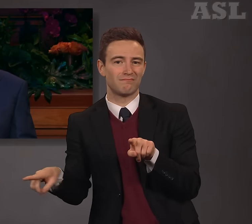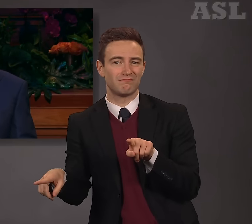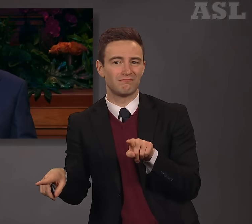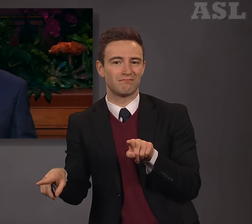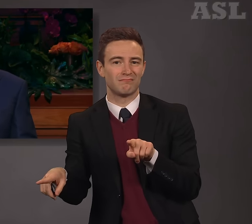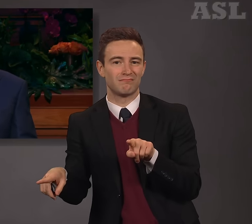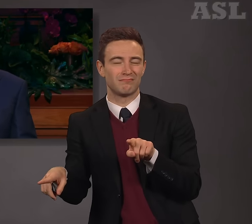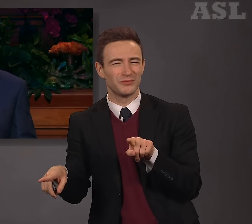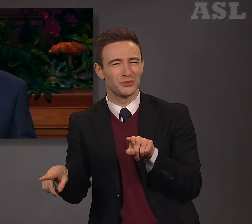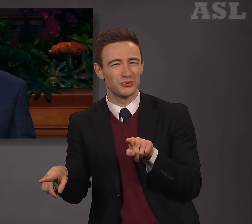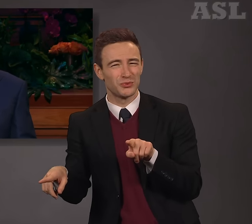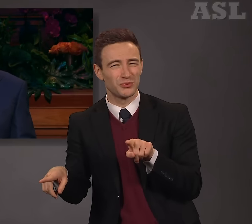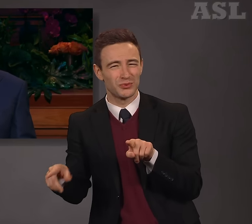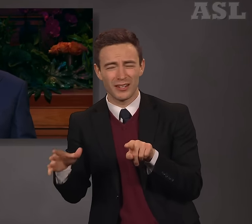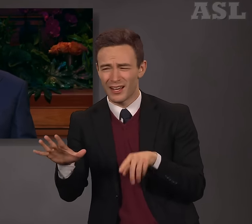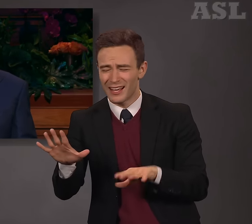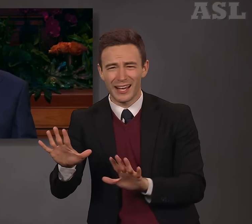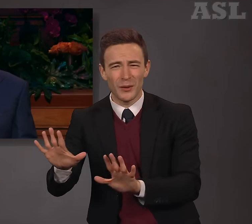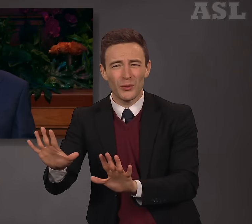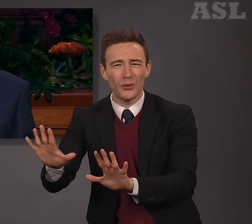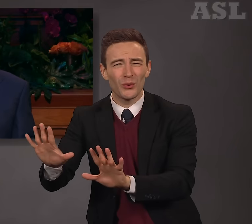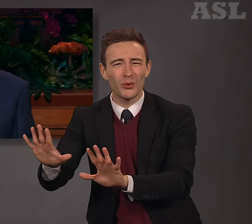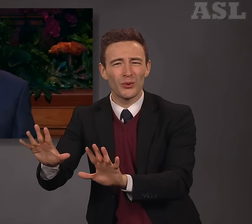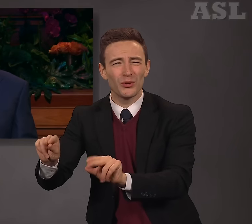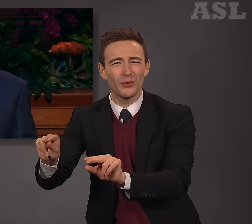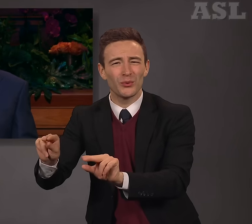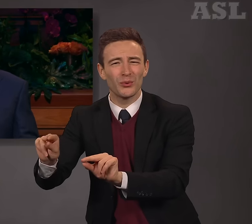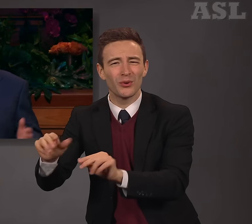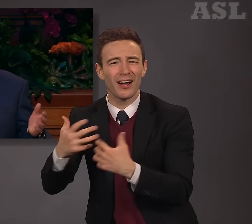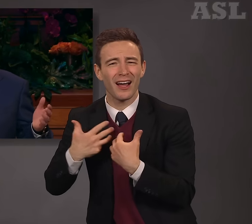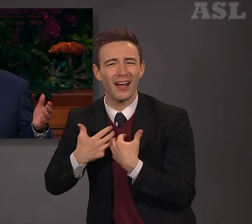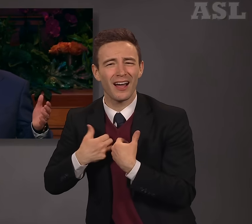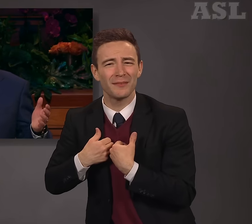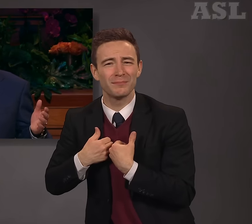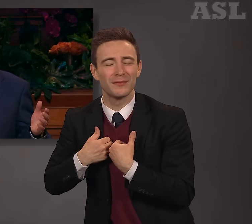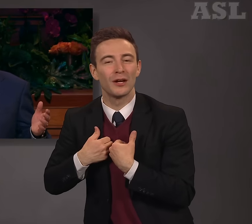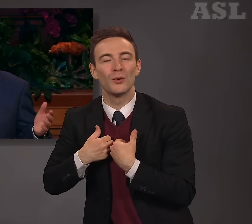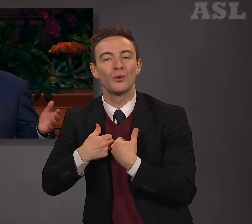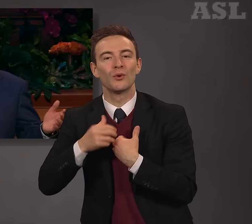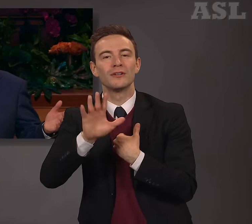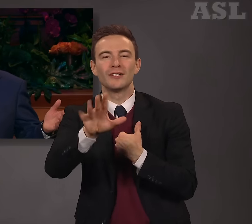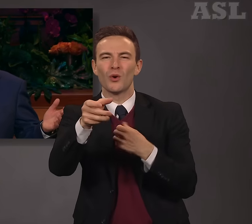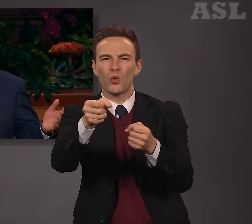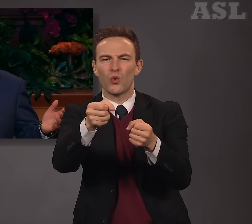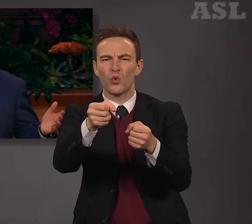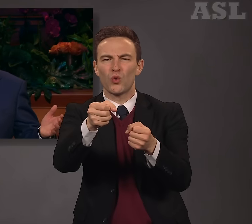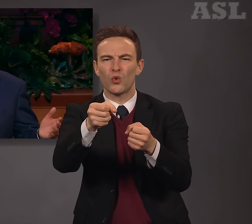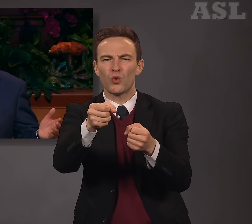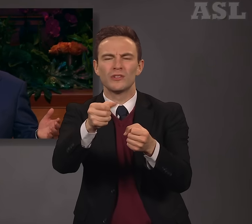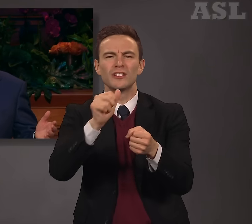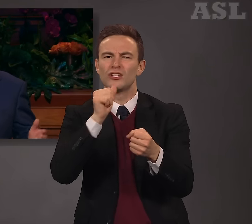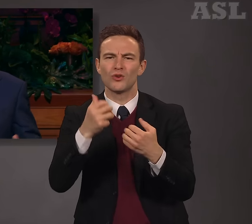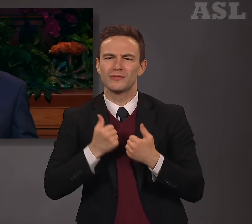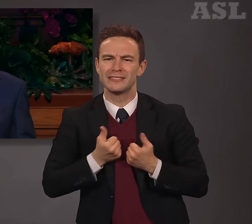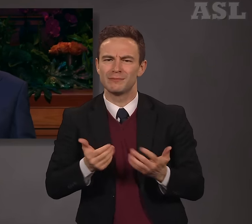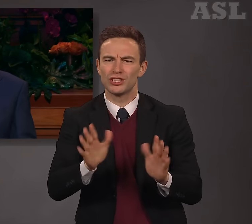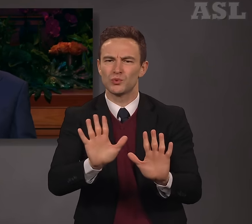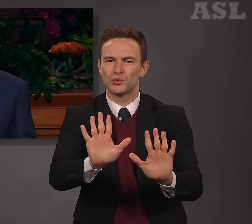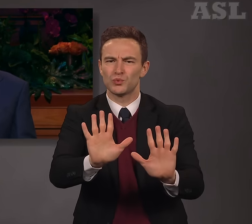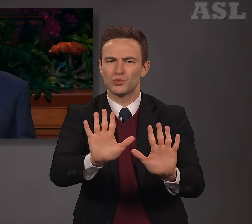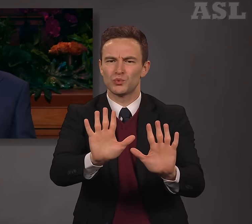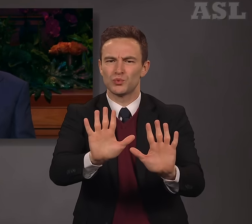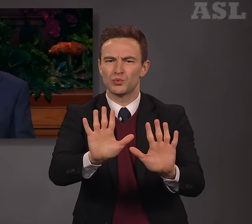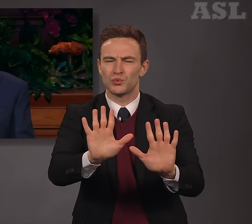beliefs toward the sidelines of the church. My counsel to you is don't despair. All